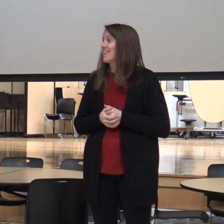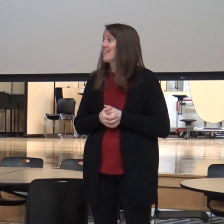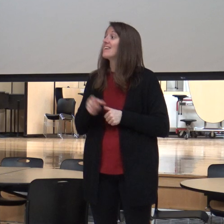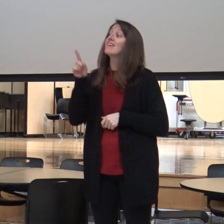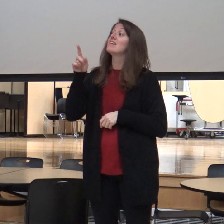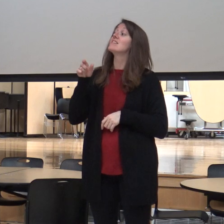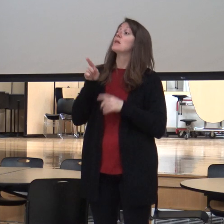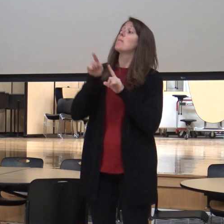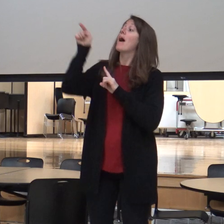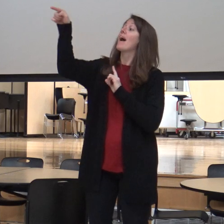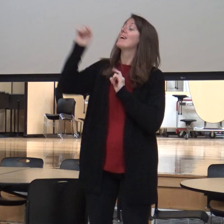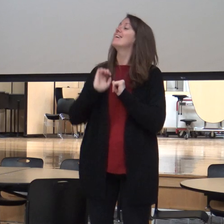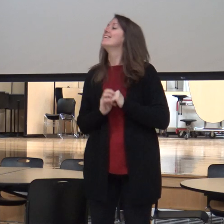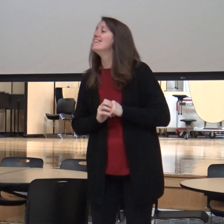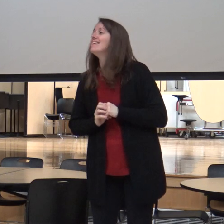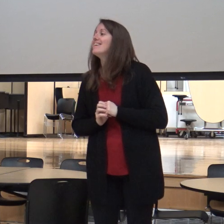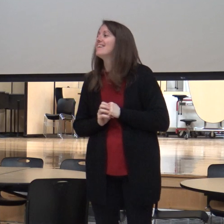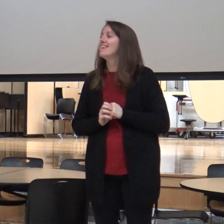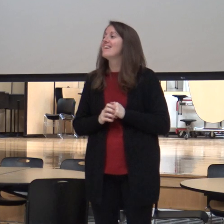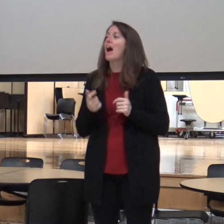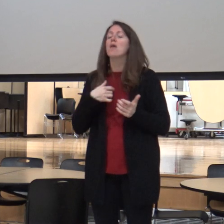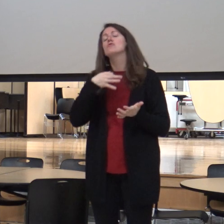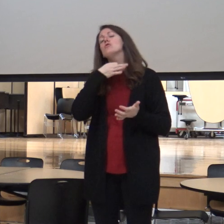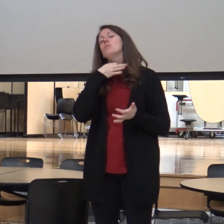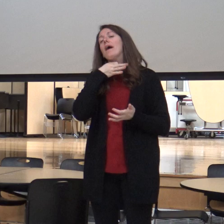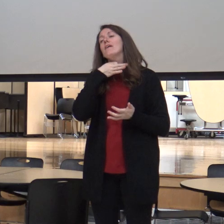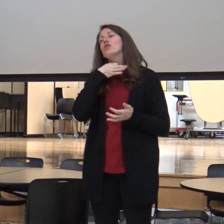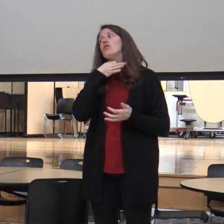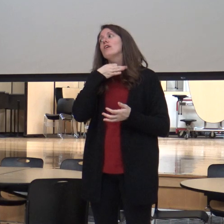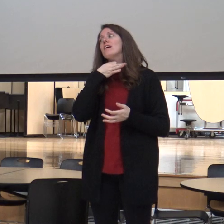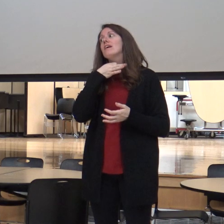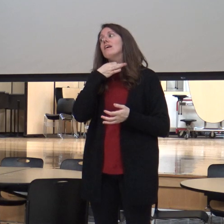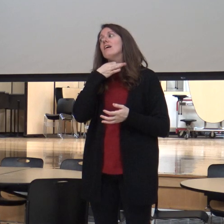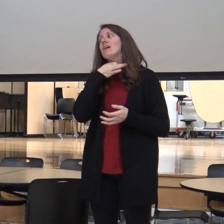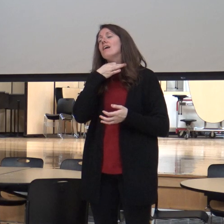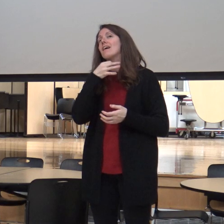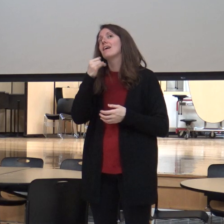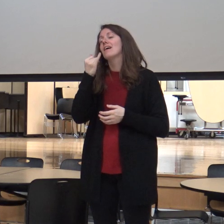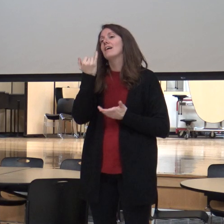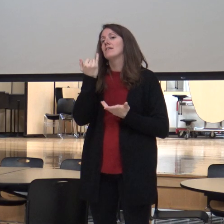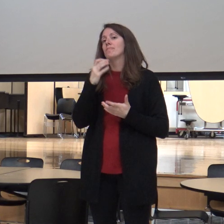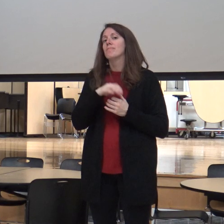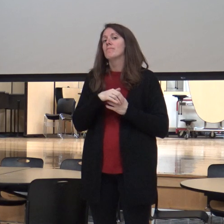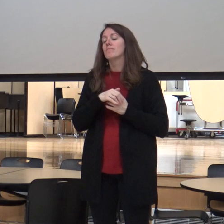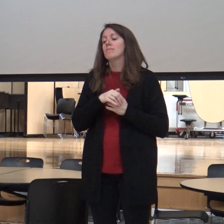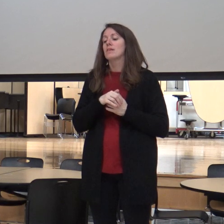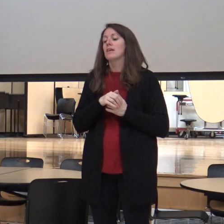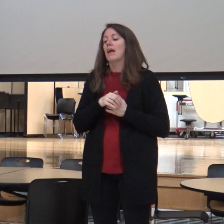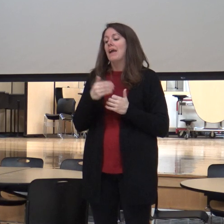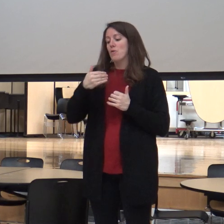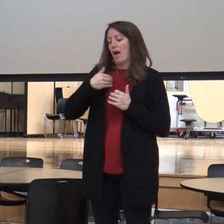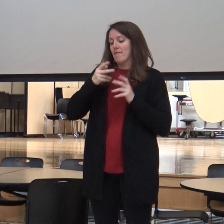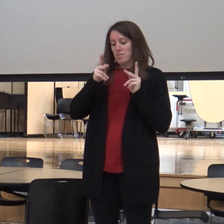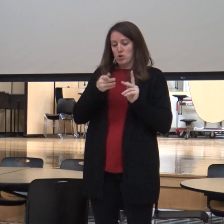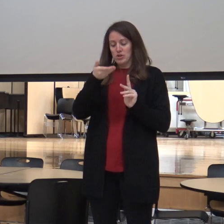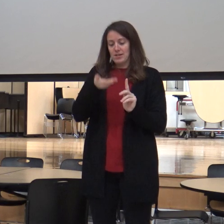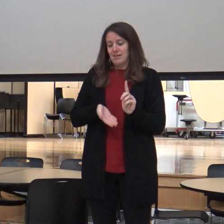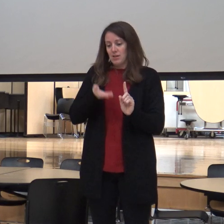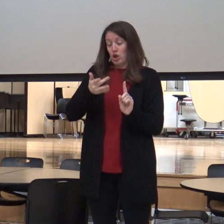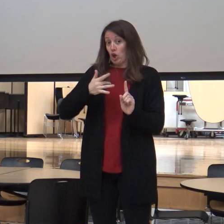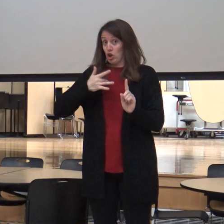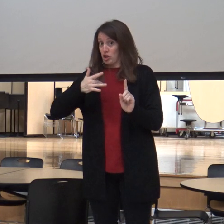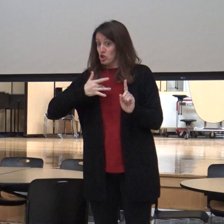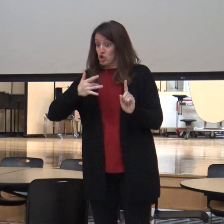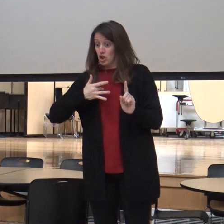Ma'am in the back, do you have something? I'm just wondering if you do have somebody who you're concerned about and struggling, is there anything that you can